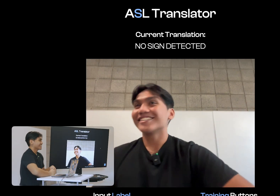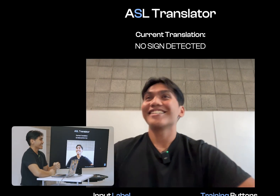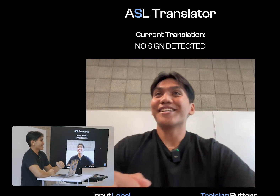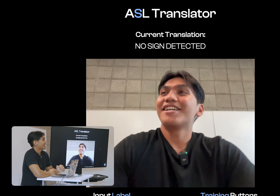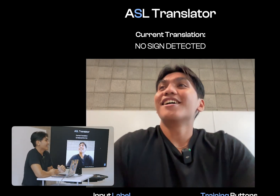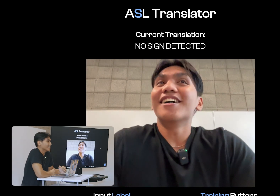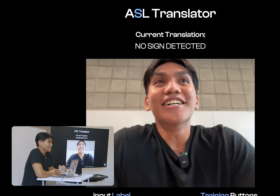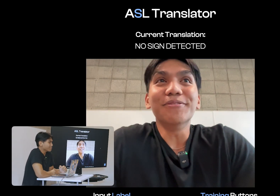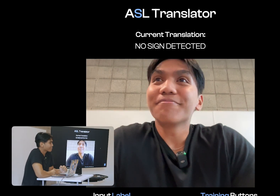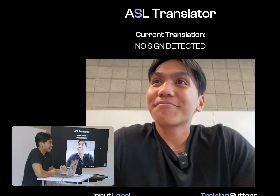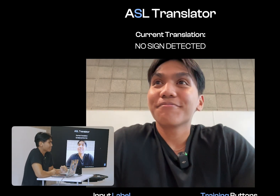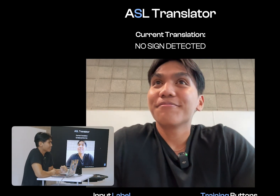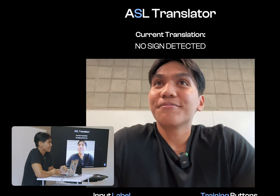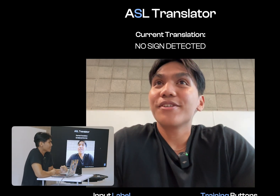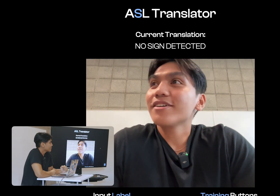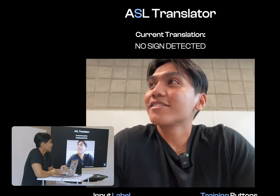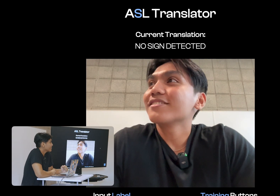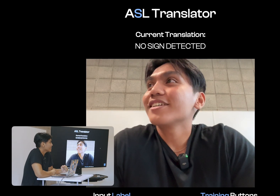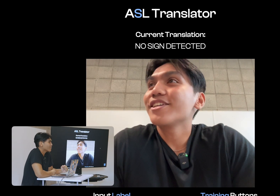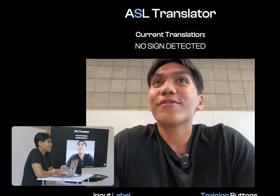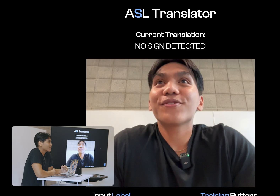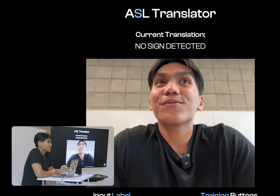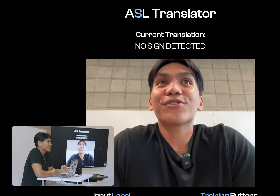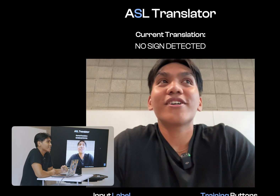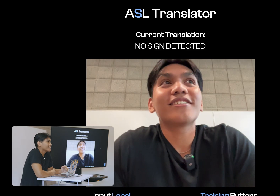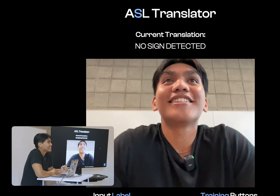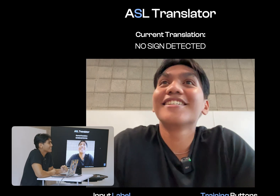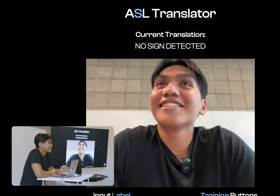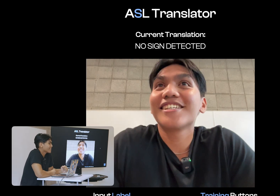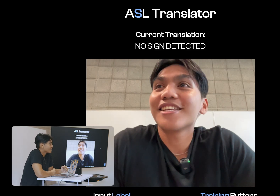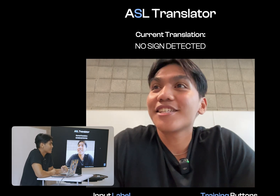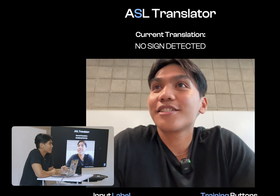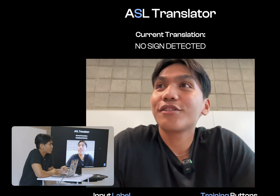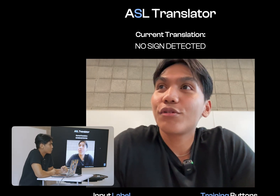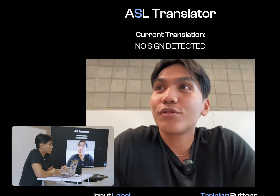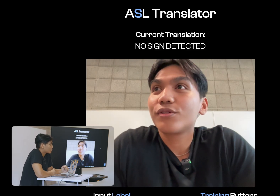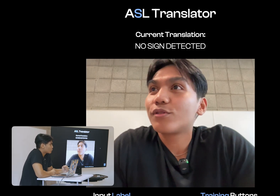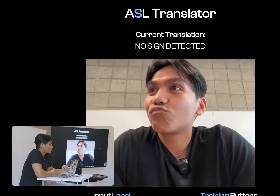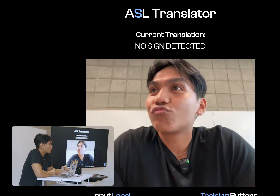yet. But yeah. Anyone else want to try?